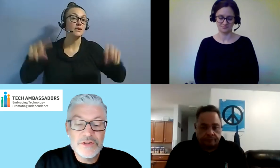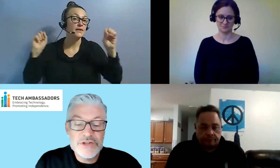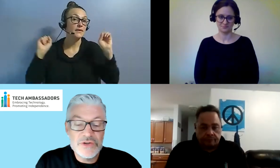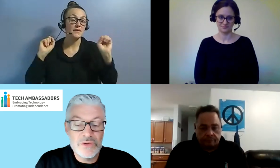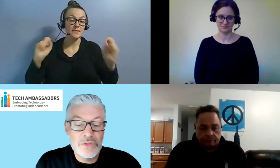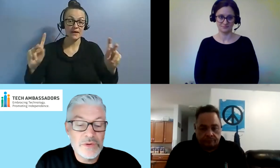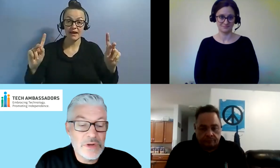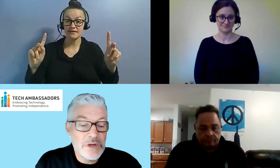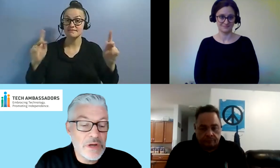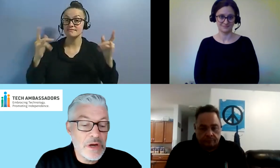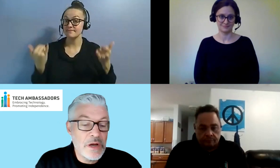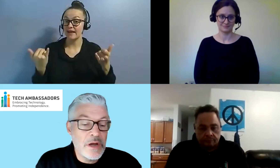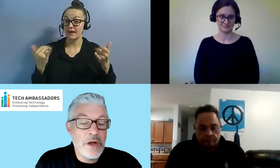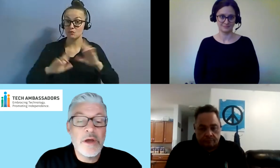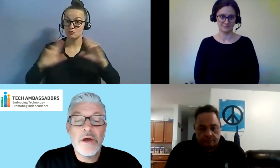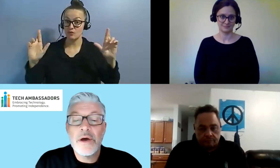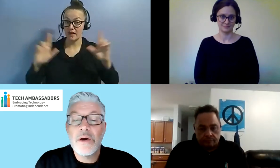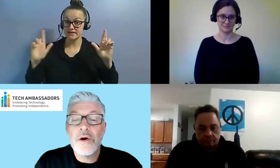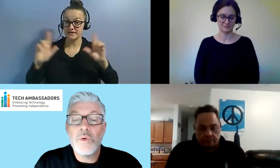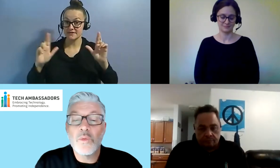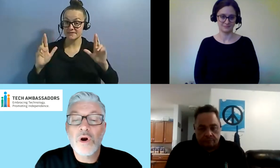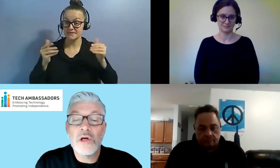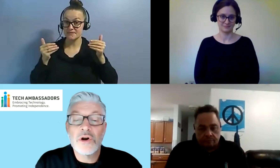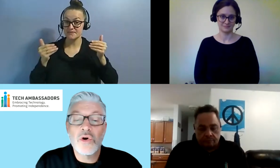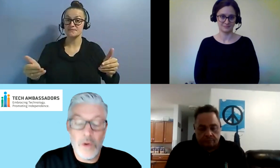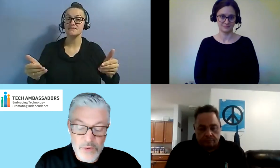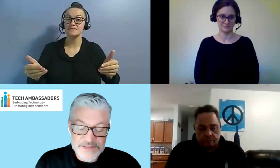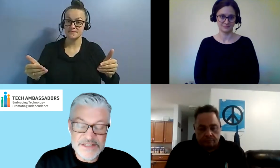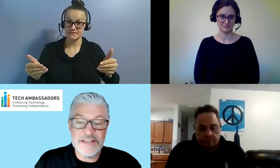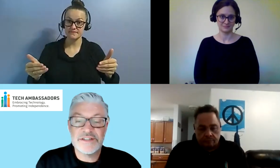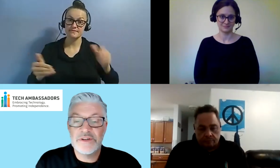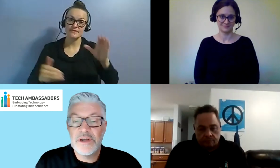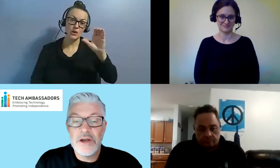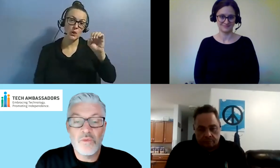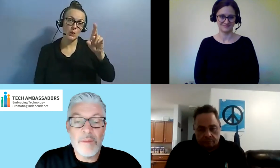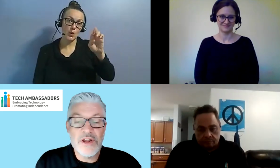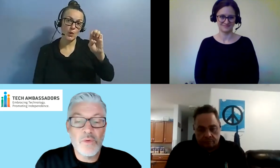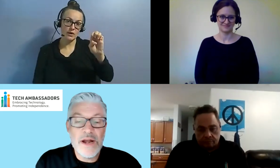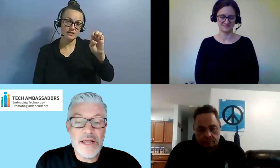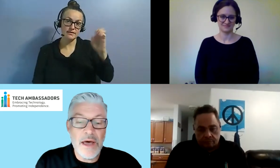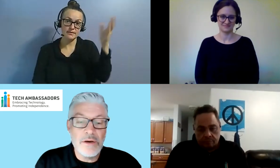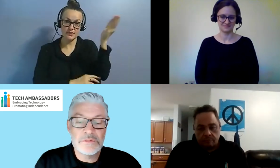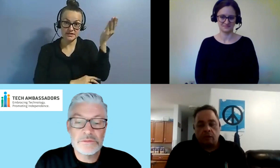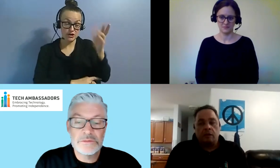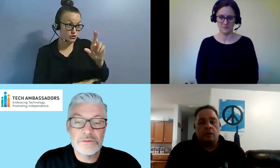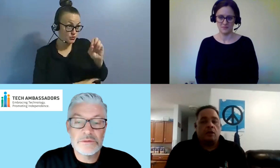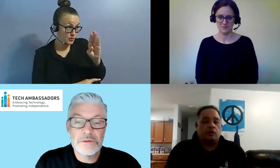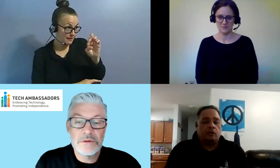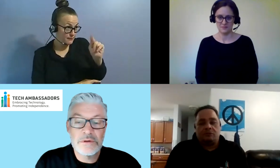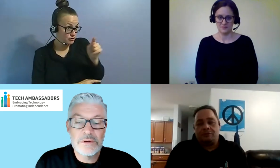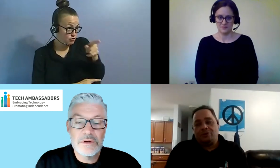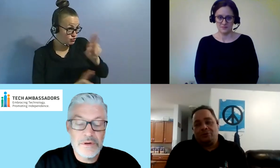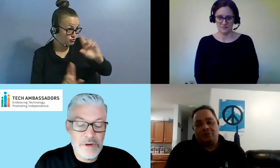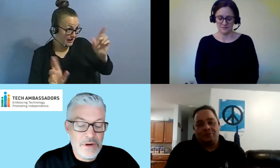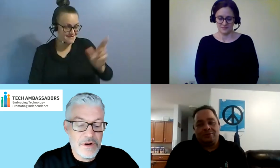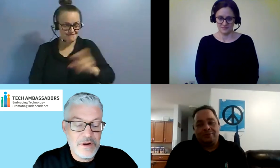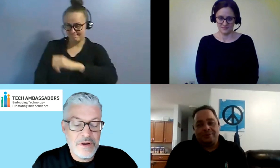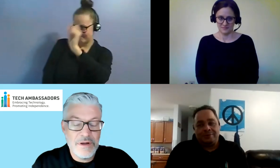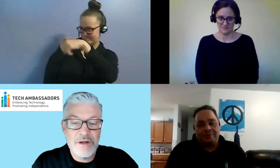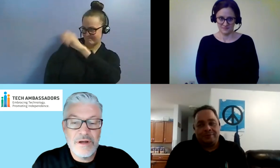on to what we're calling our core presentation. Robert, are you ready to go? Yes,